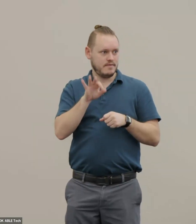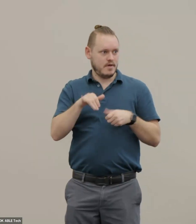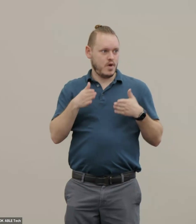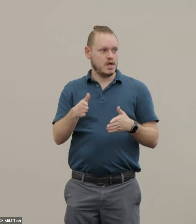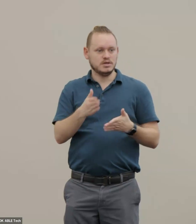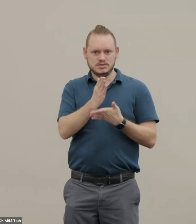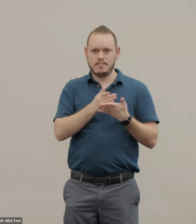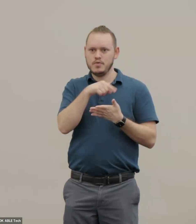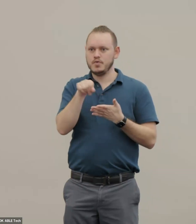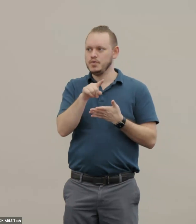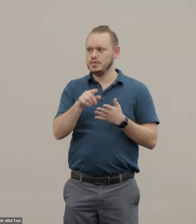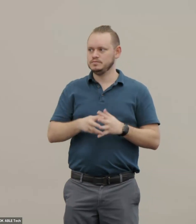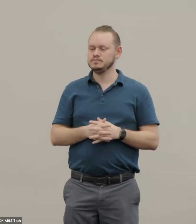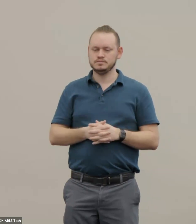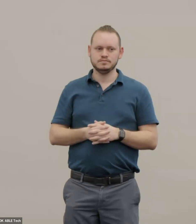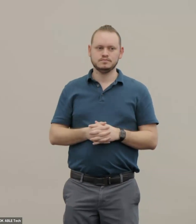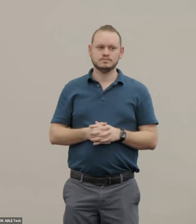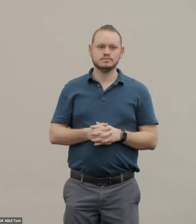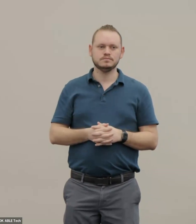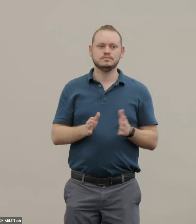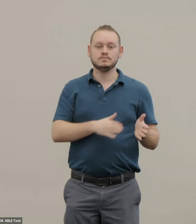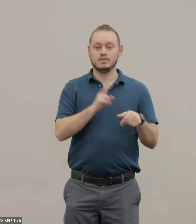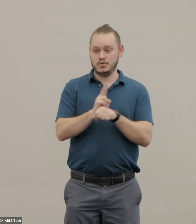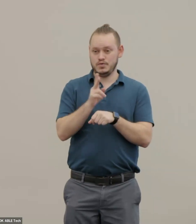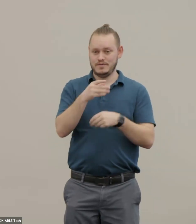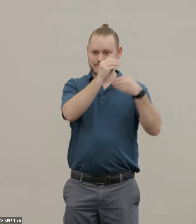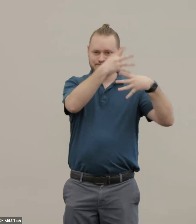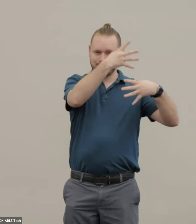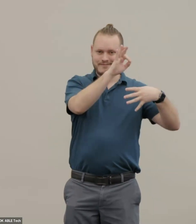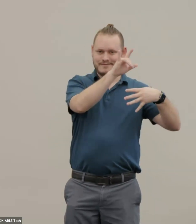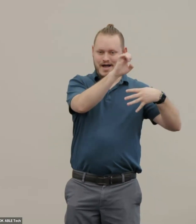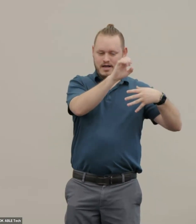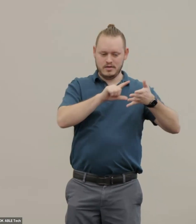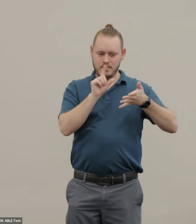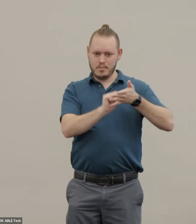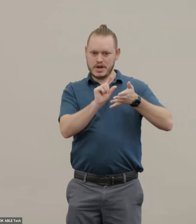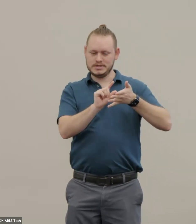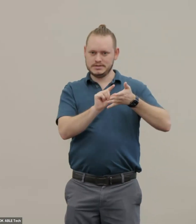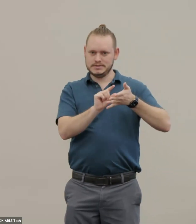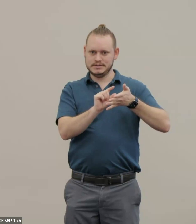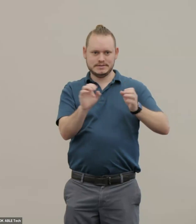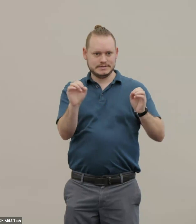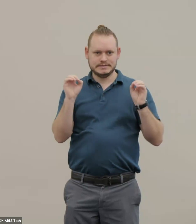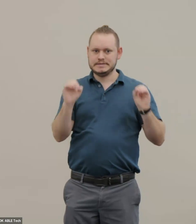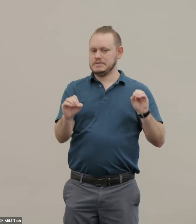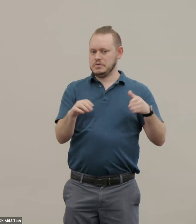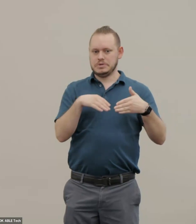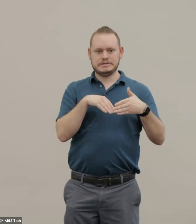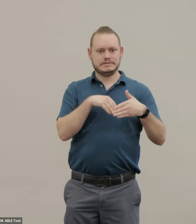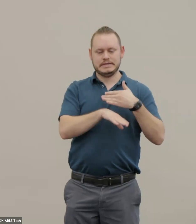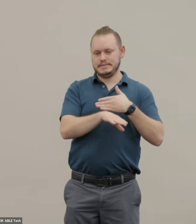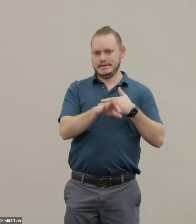Some of you, right? When you use File, Print, you will get 0 accessibility